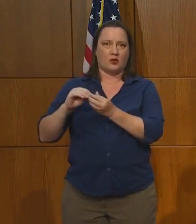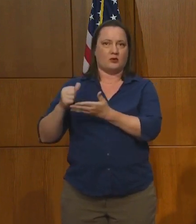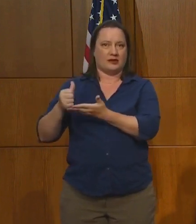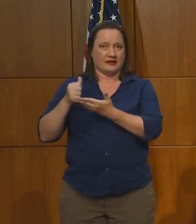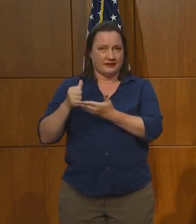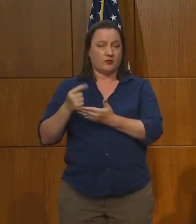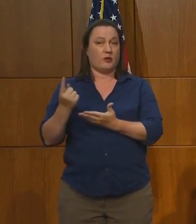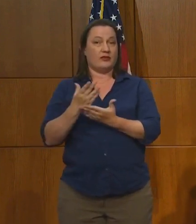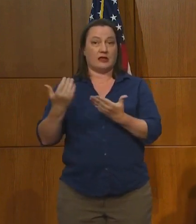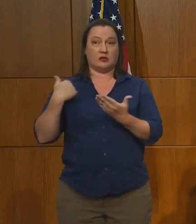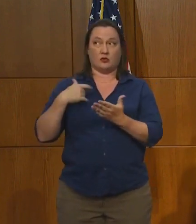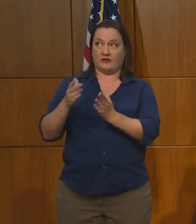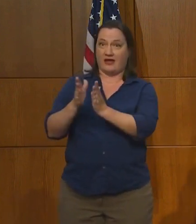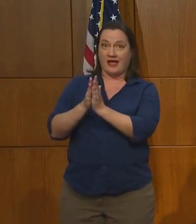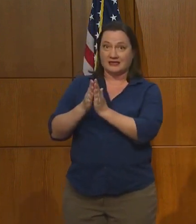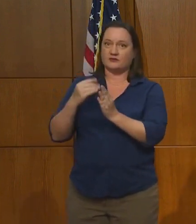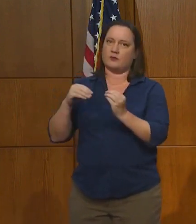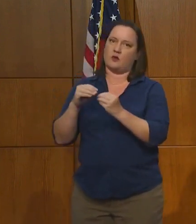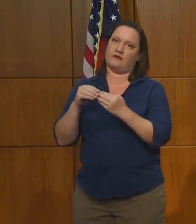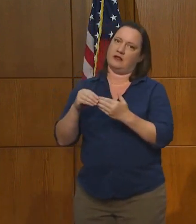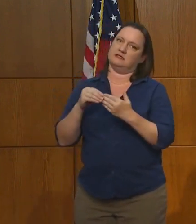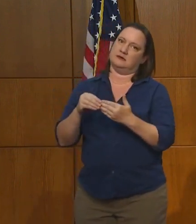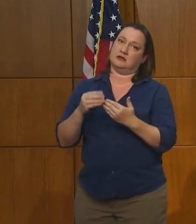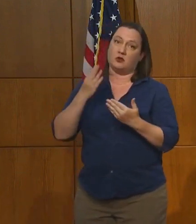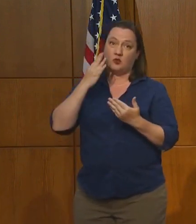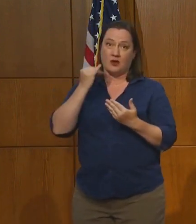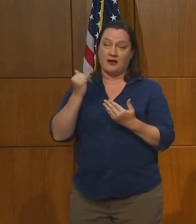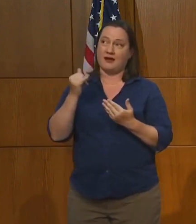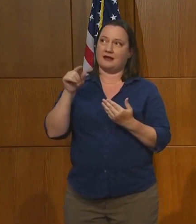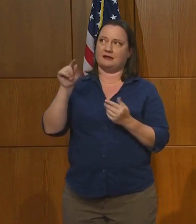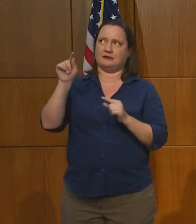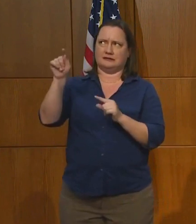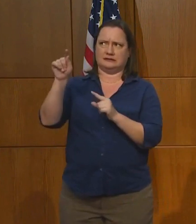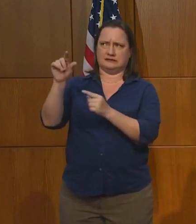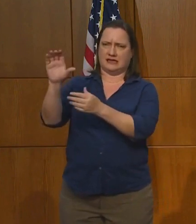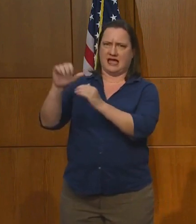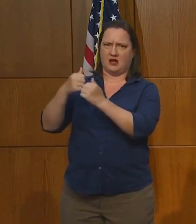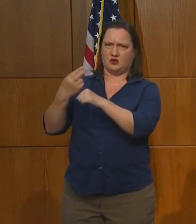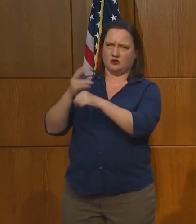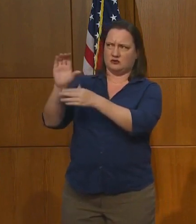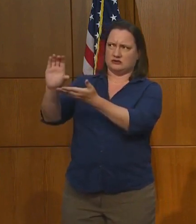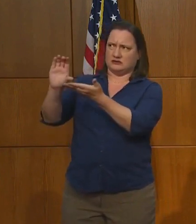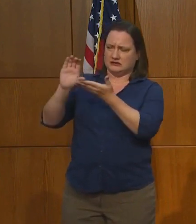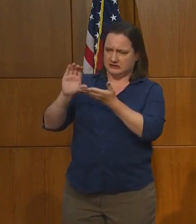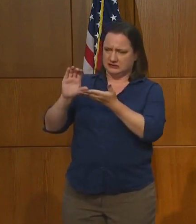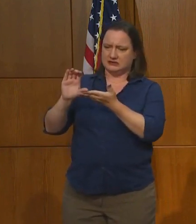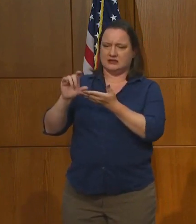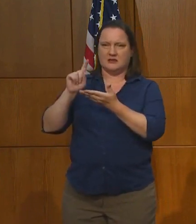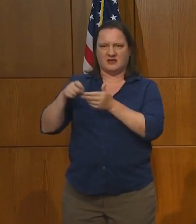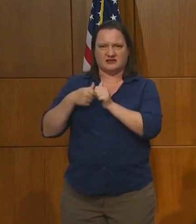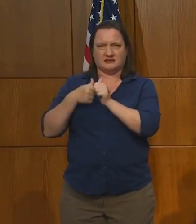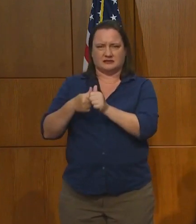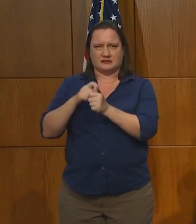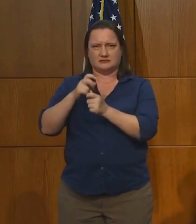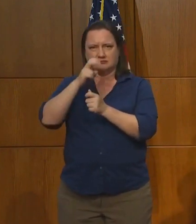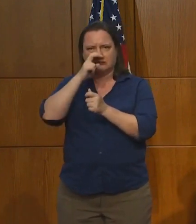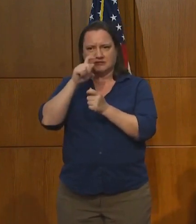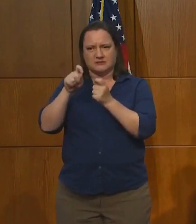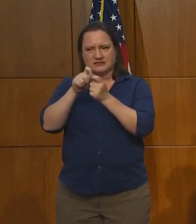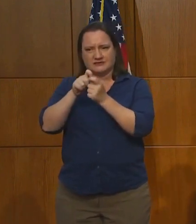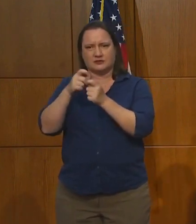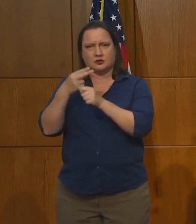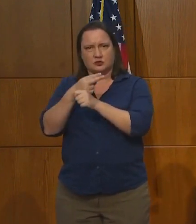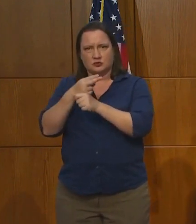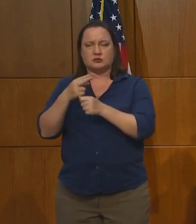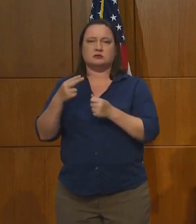more flexibility, because it is fairly specific, and the resources have to be used for COVID-19. But Aubrey, if you